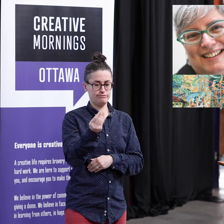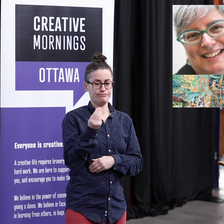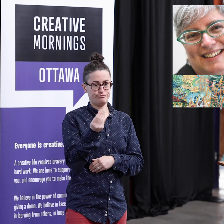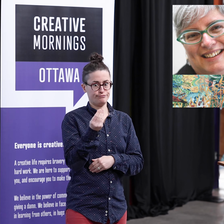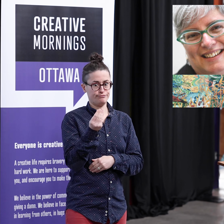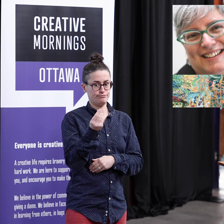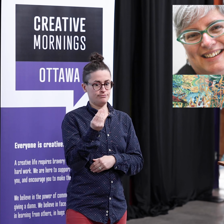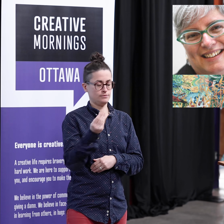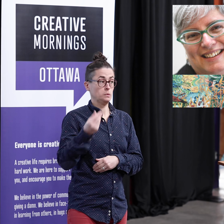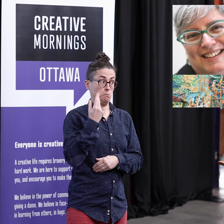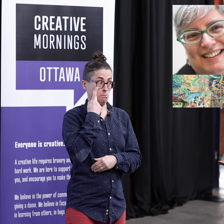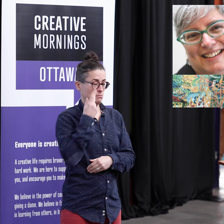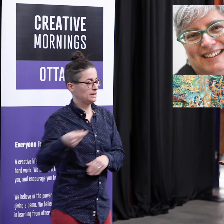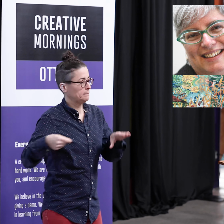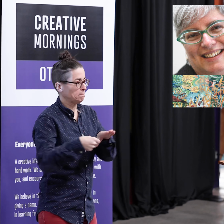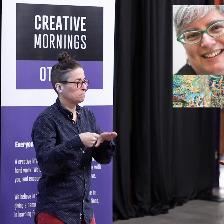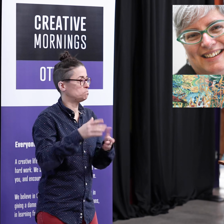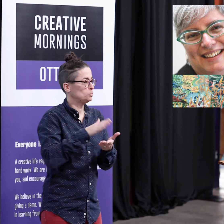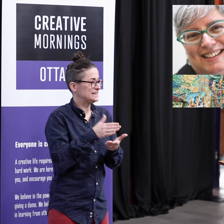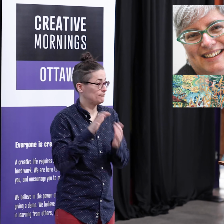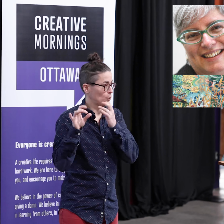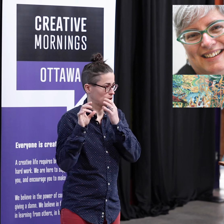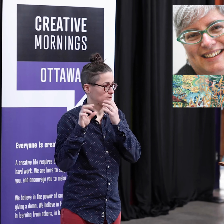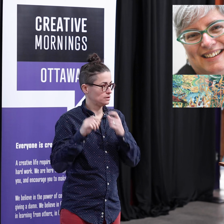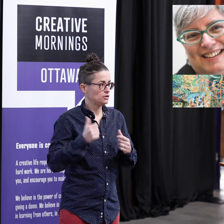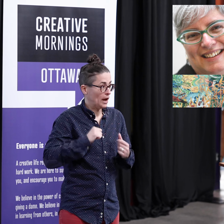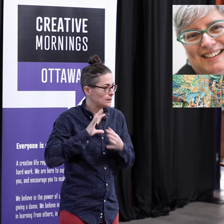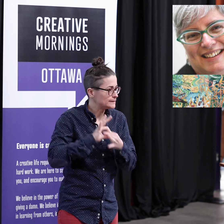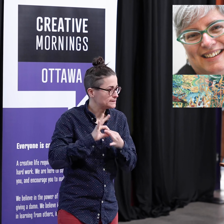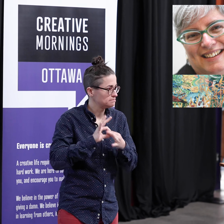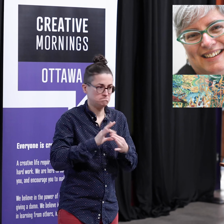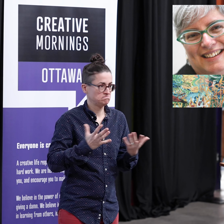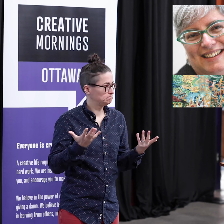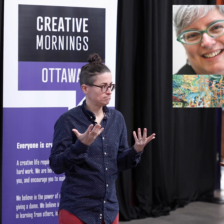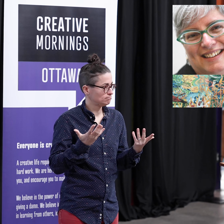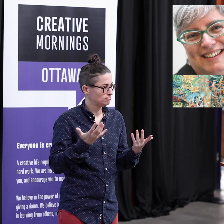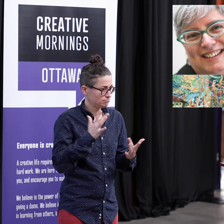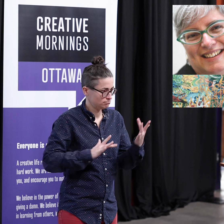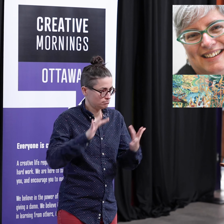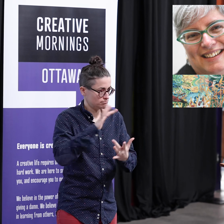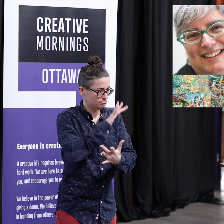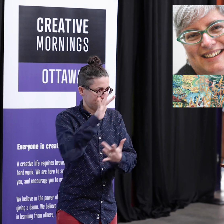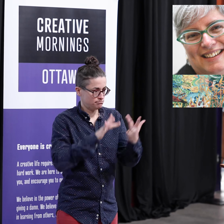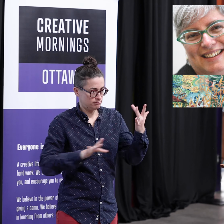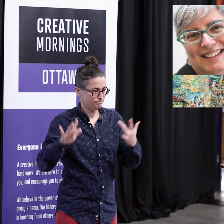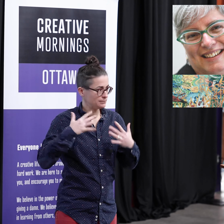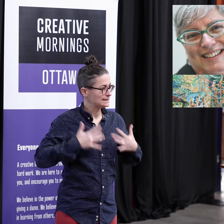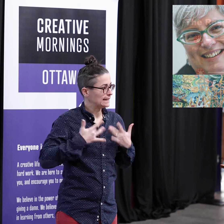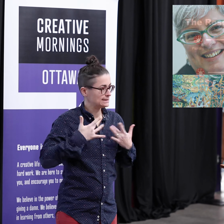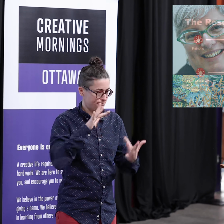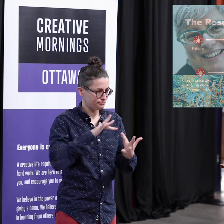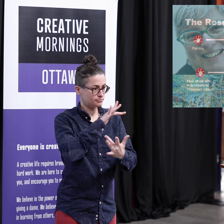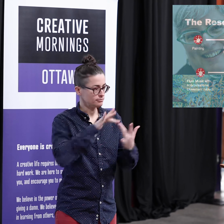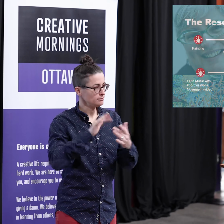you saw on the previous slide. And so she recorded her piece